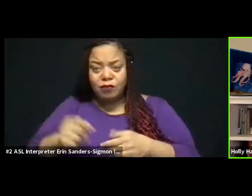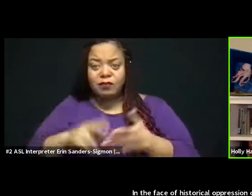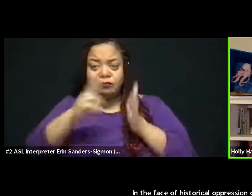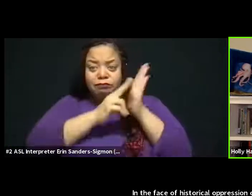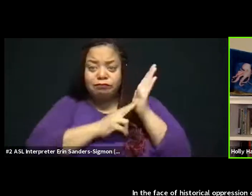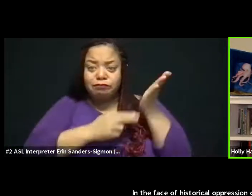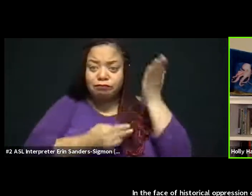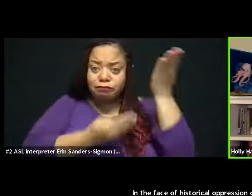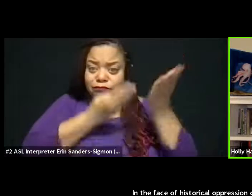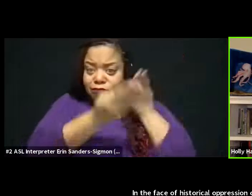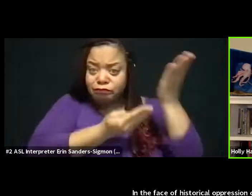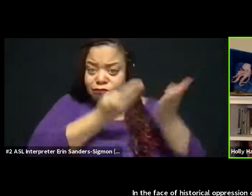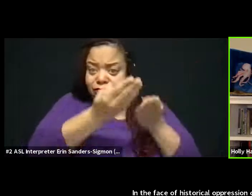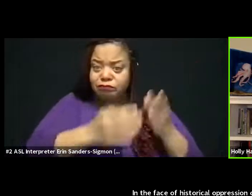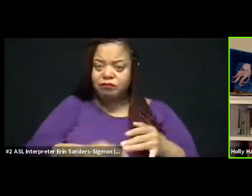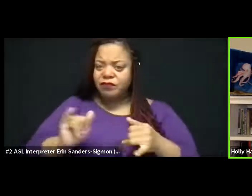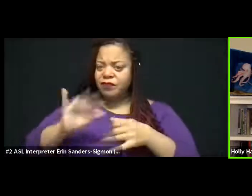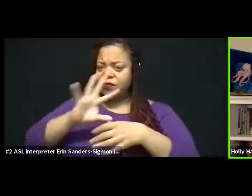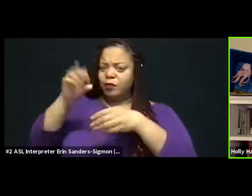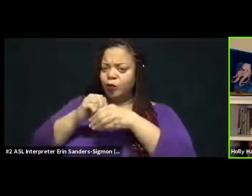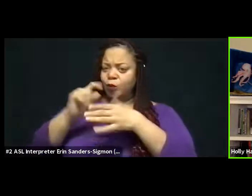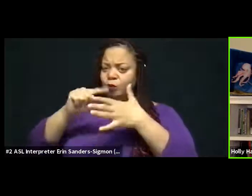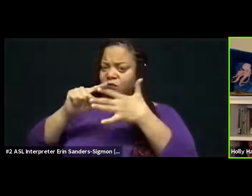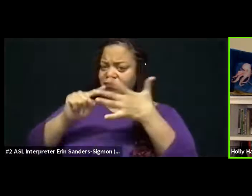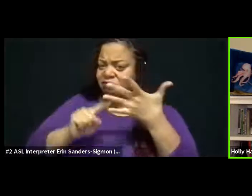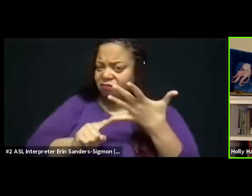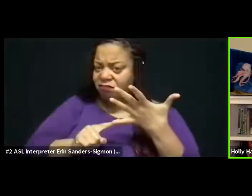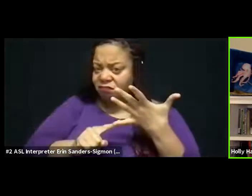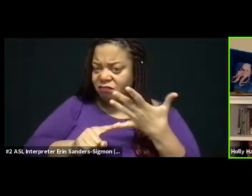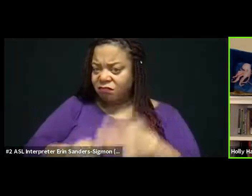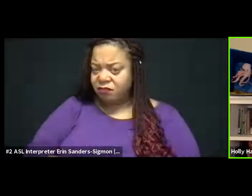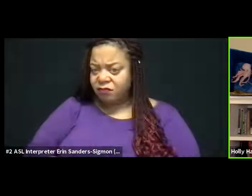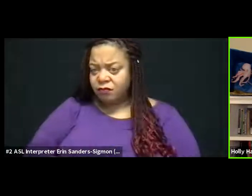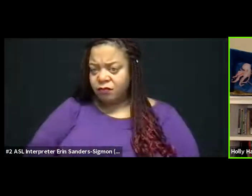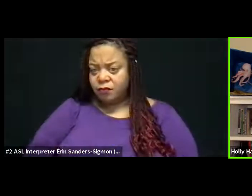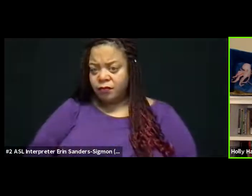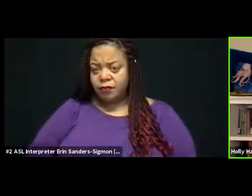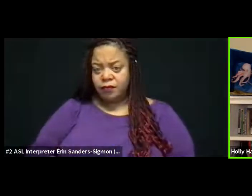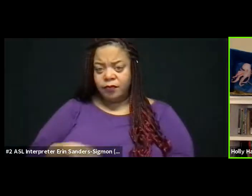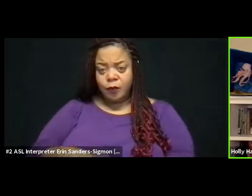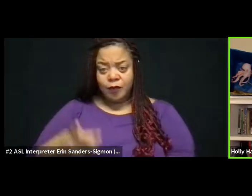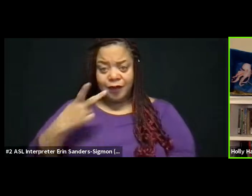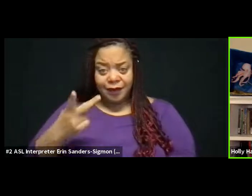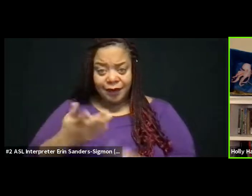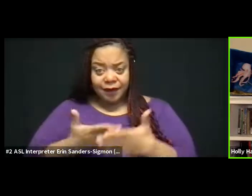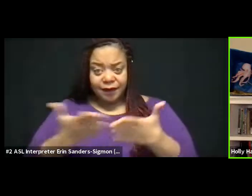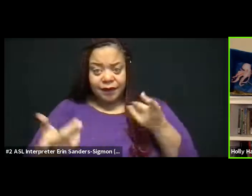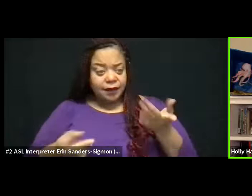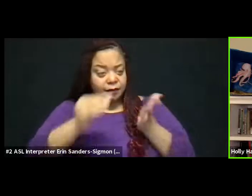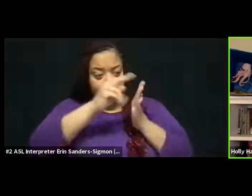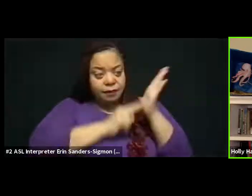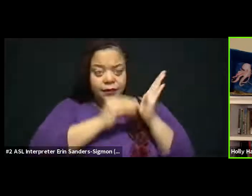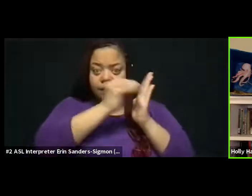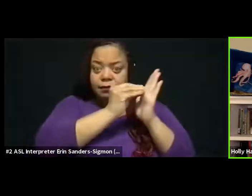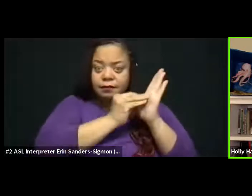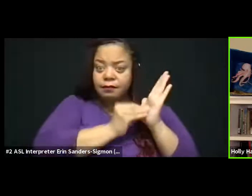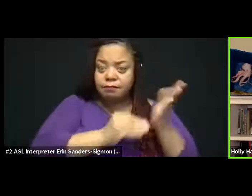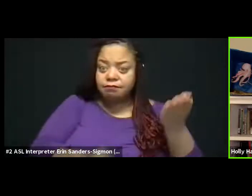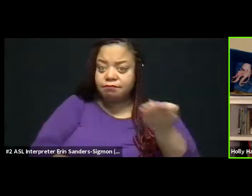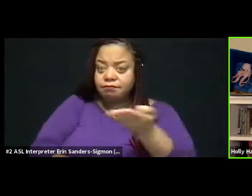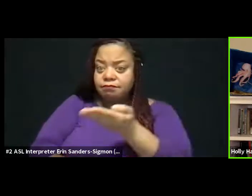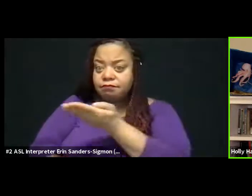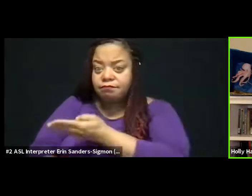that base already, knowing we had those folks together after the election, we